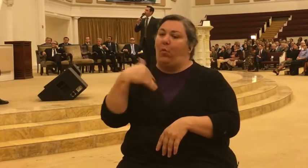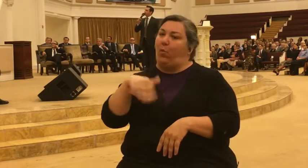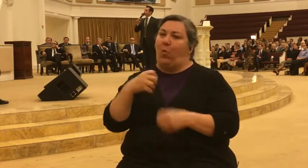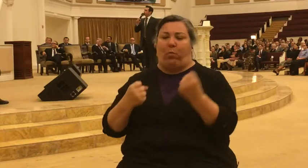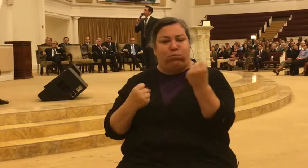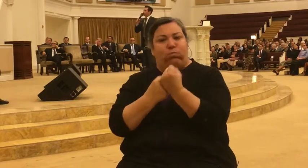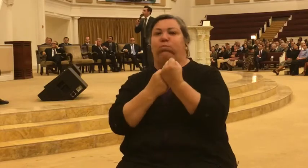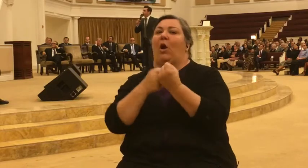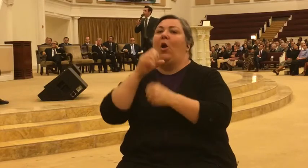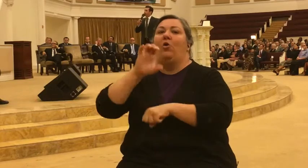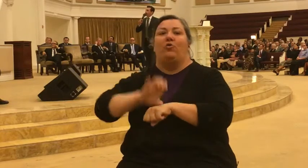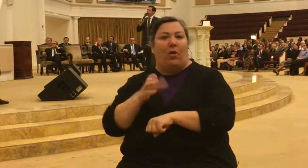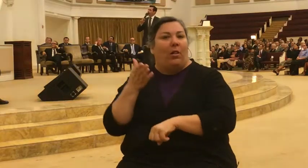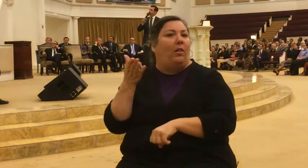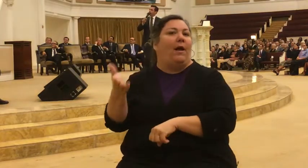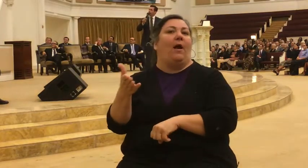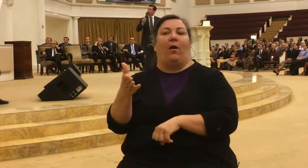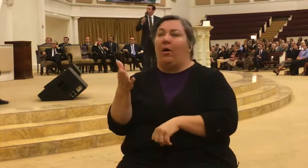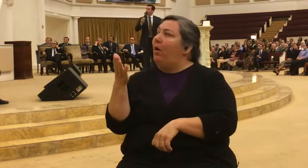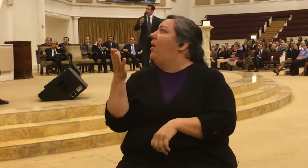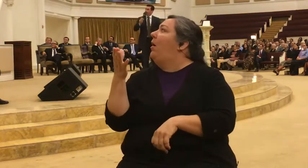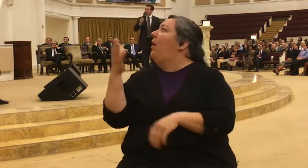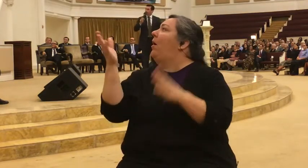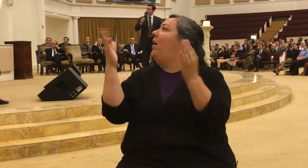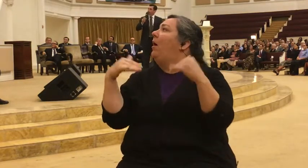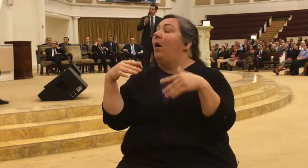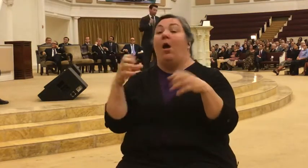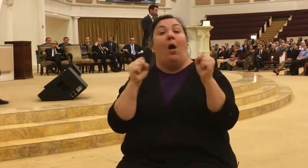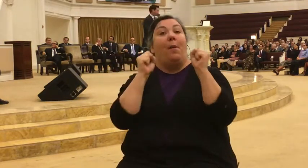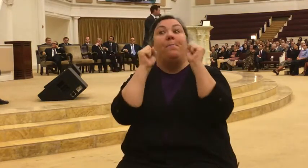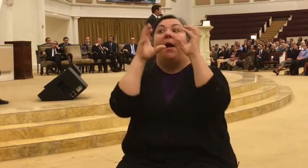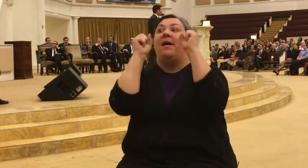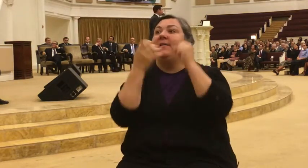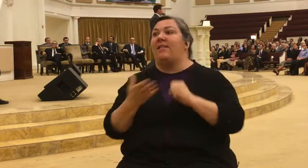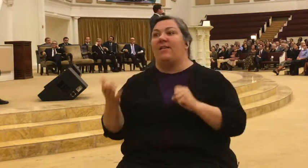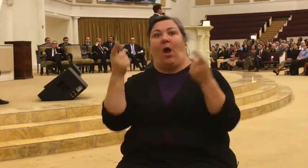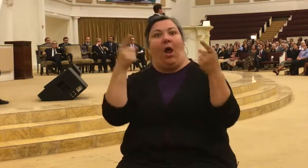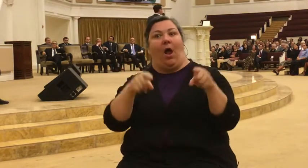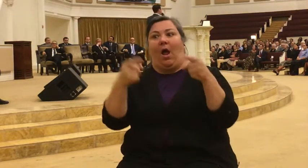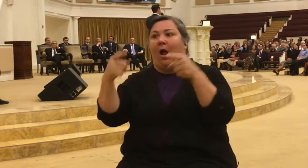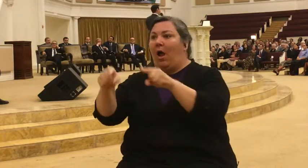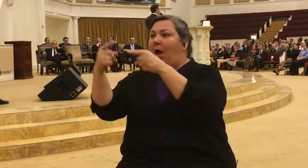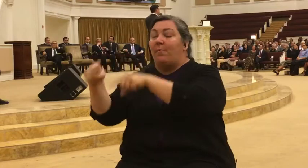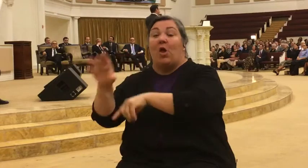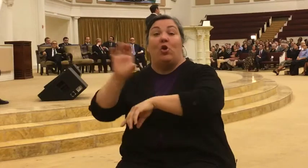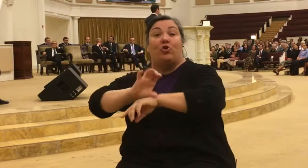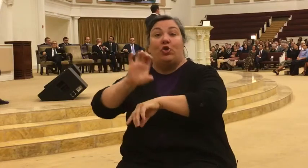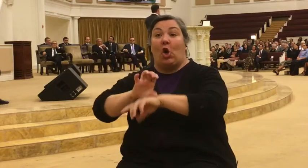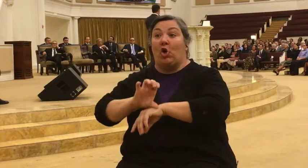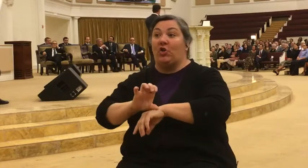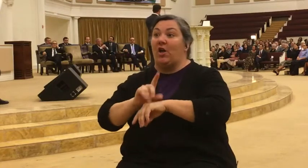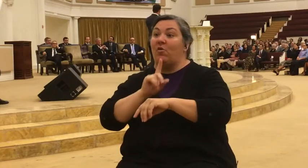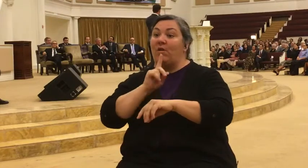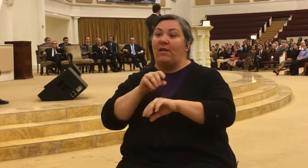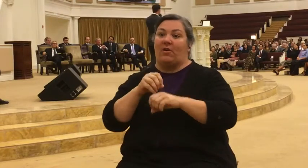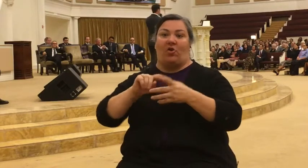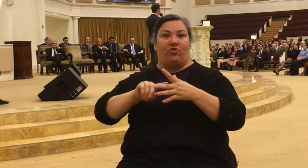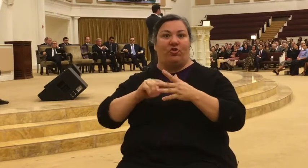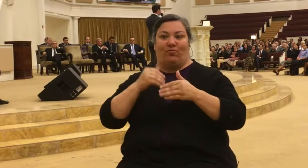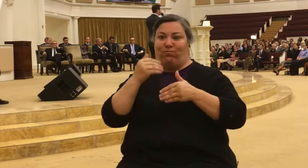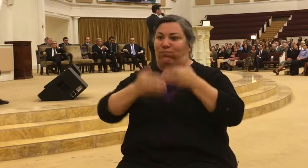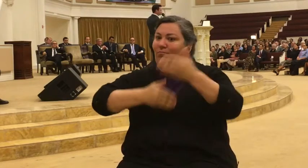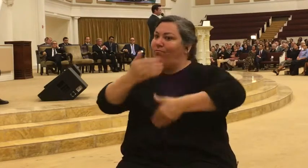the church there. And there are some amazing things happening. The church is beginning to galvanize.